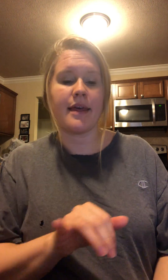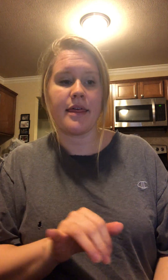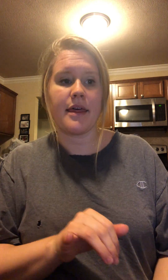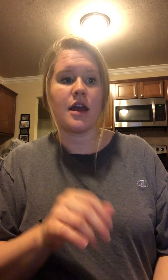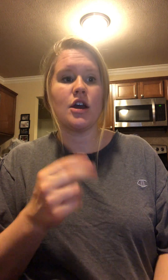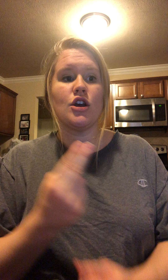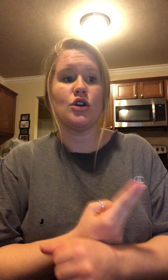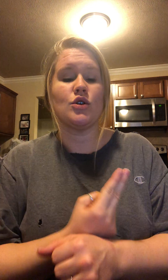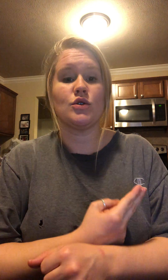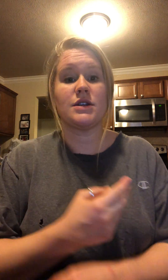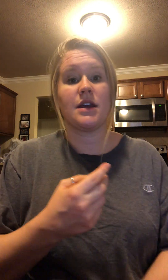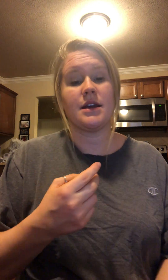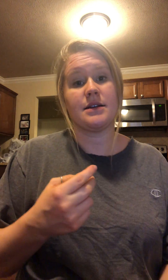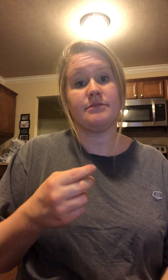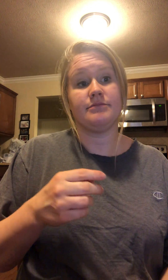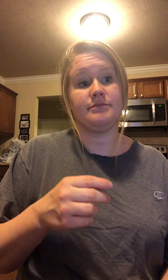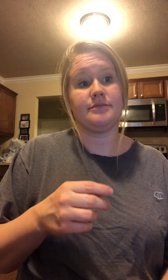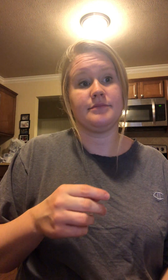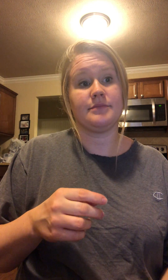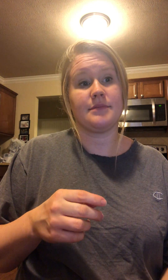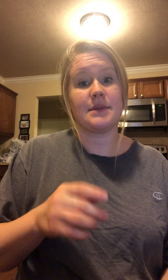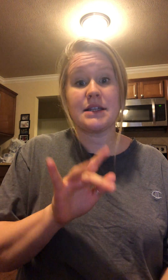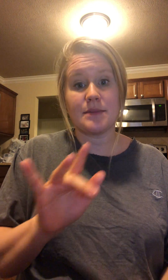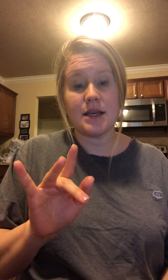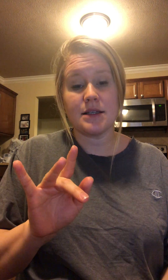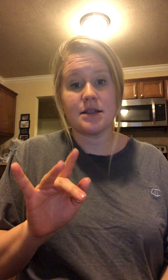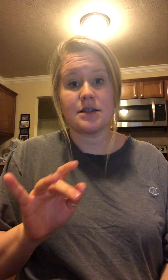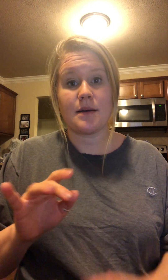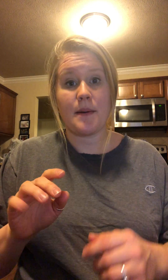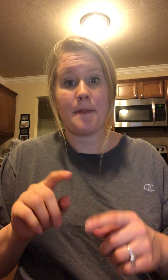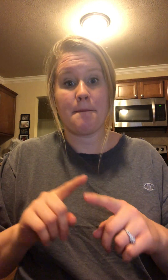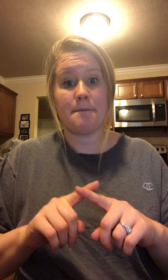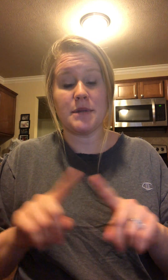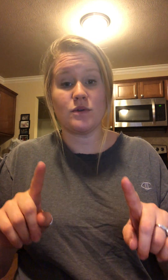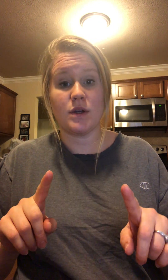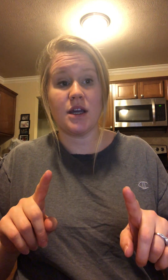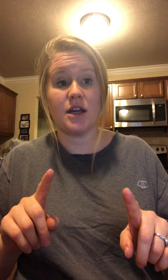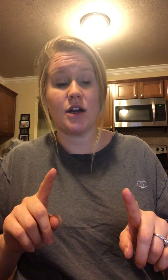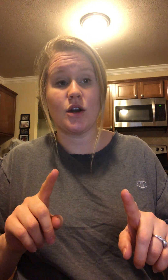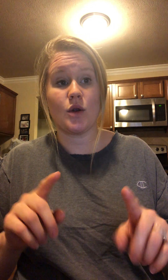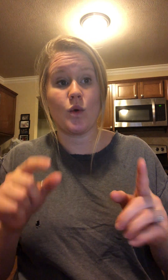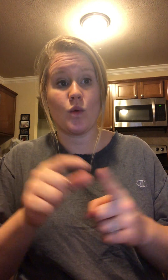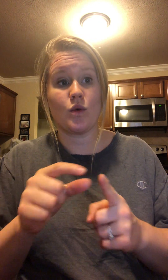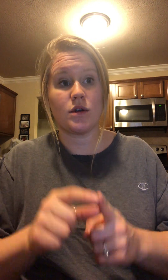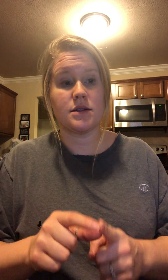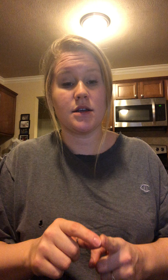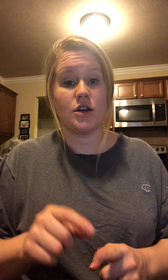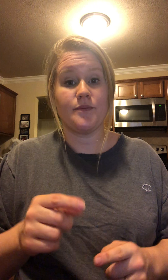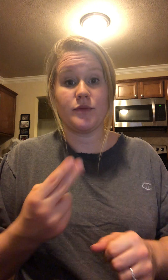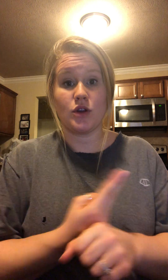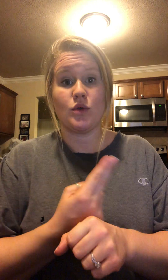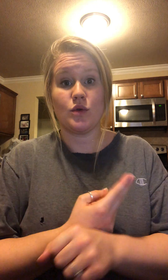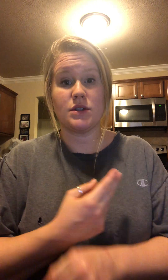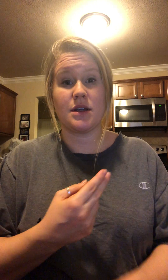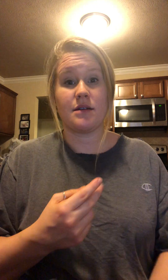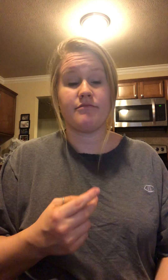words, beginning with uppercase letters, having lowercase letters throughout, developing a main